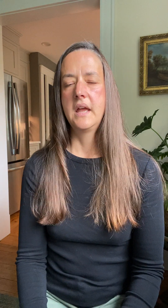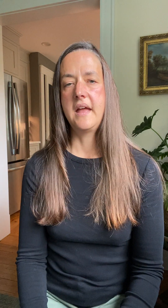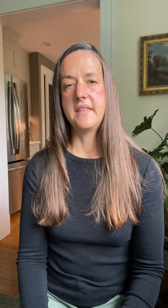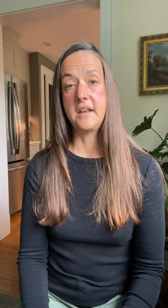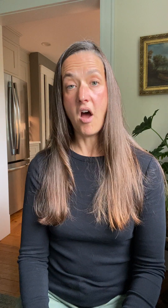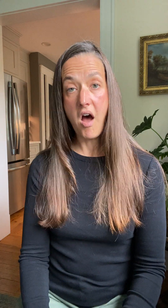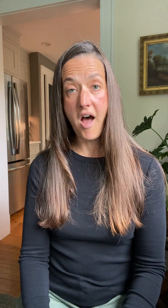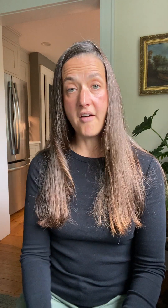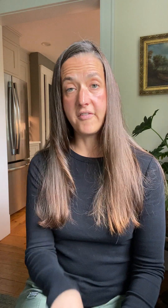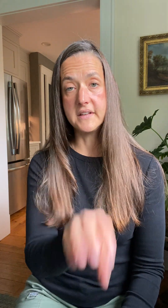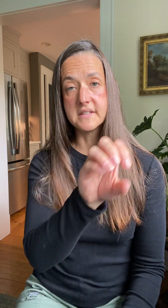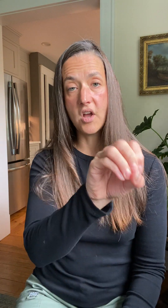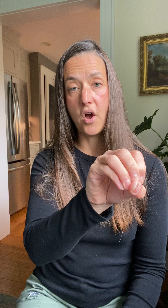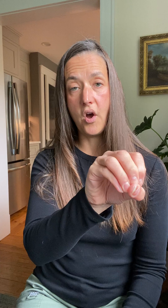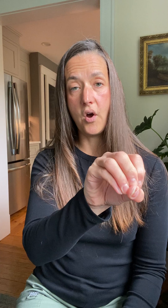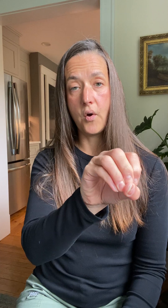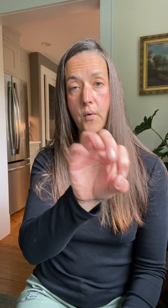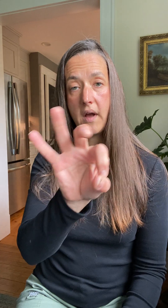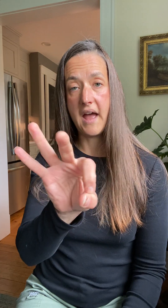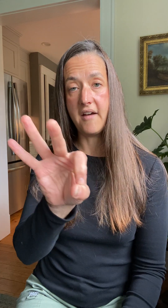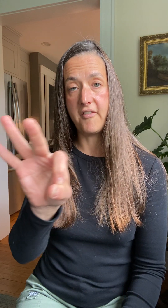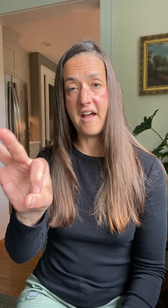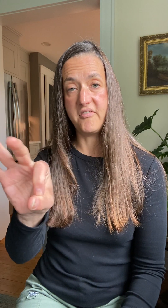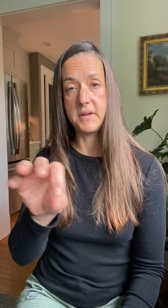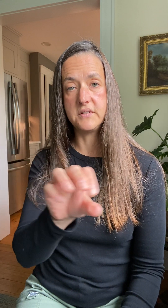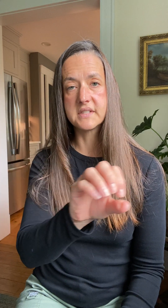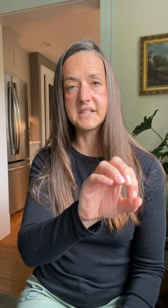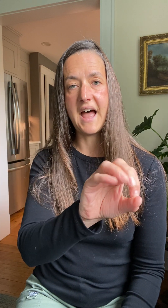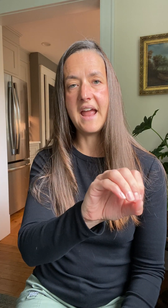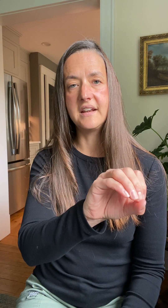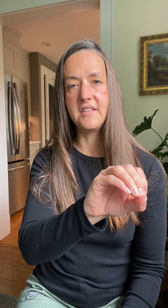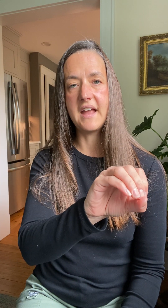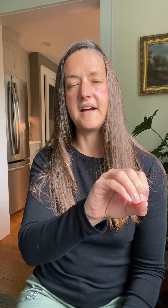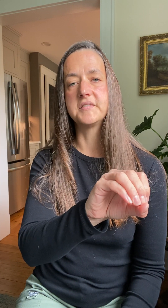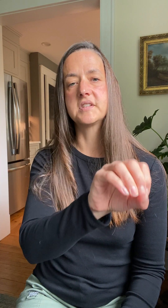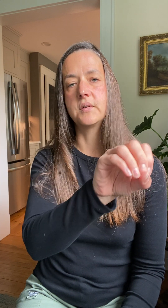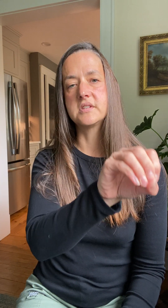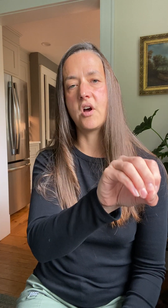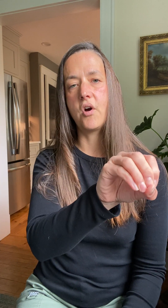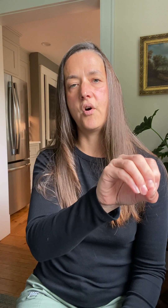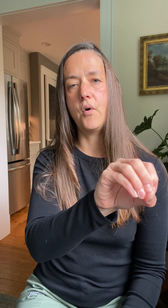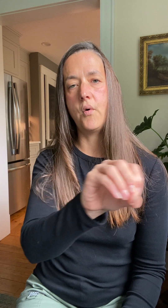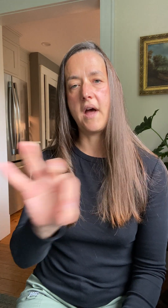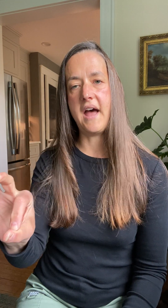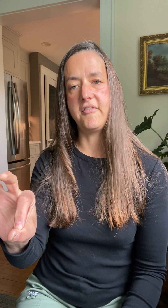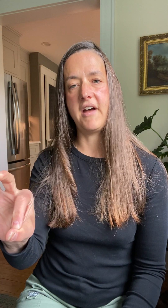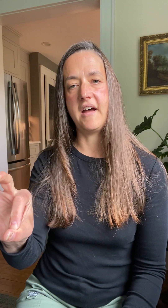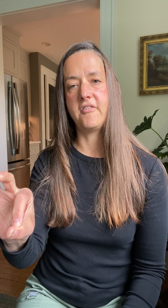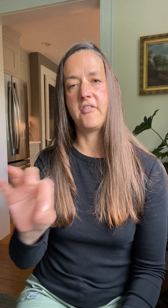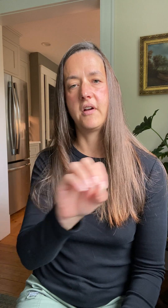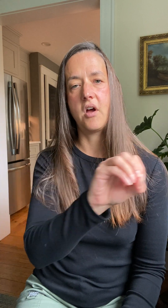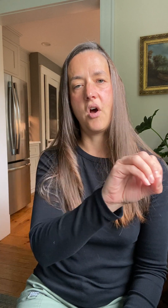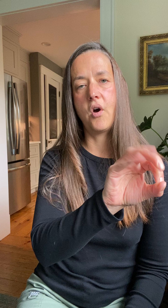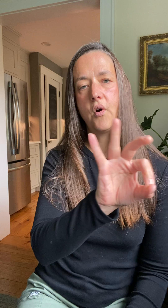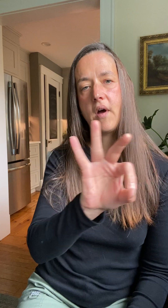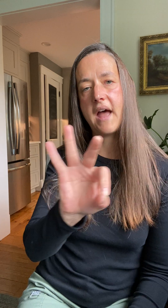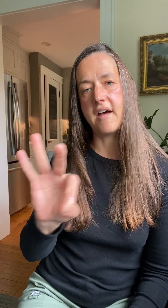And then off is O-F-F, but you slide the F. So it's O-F-F,